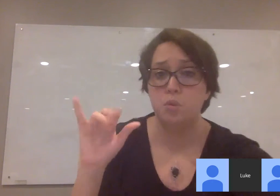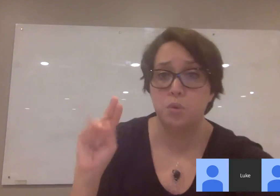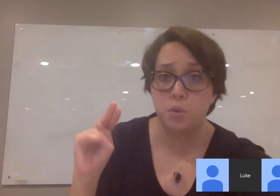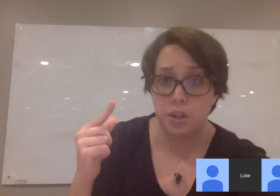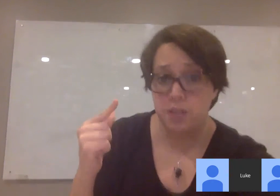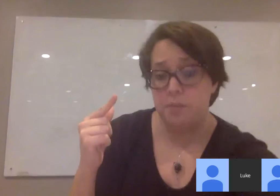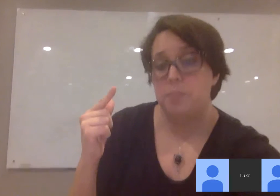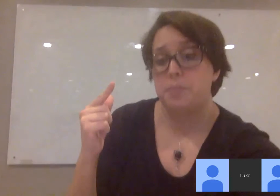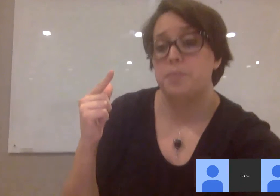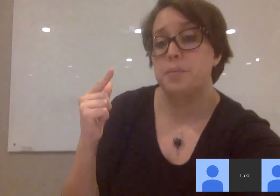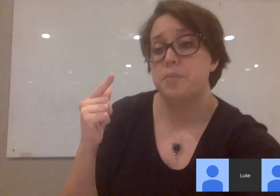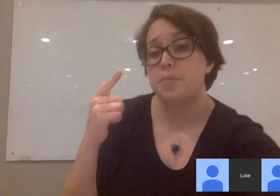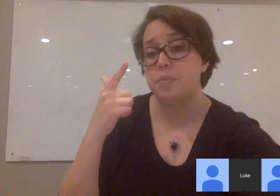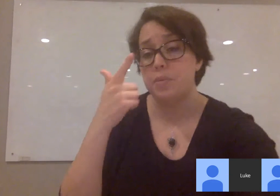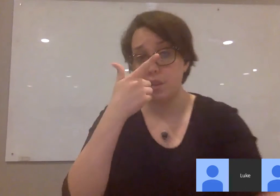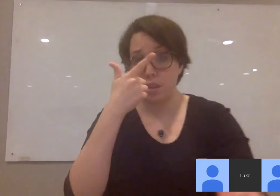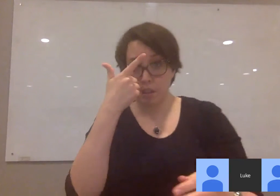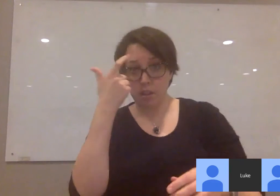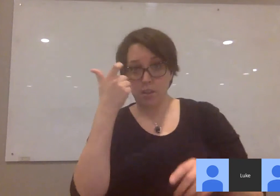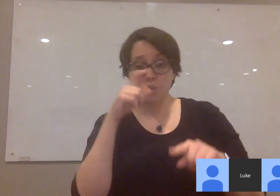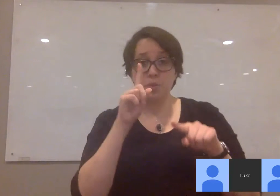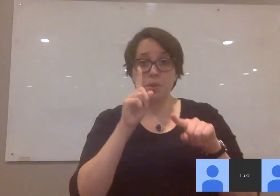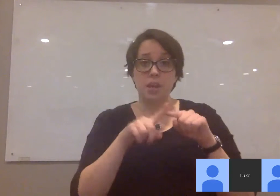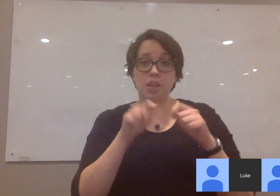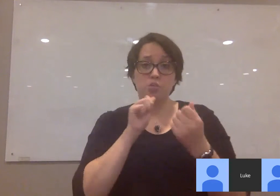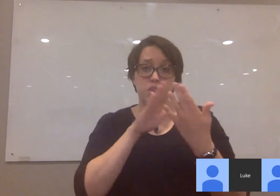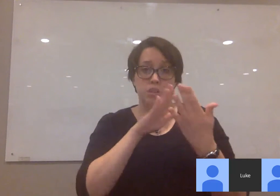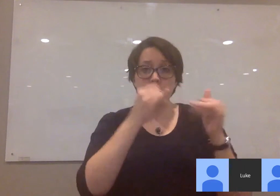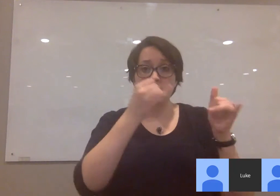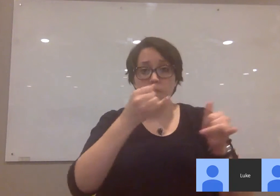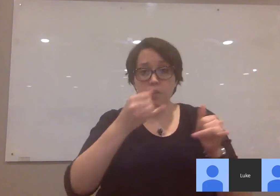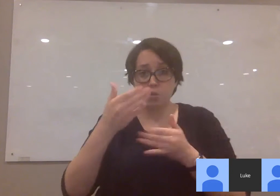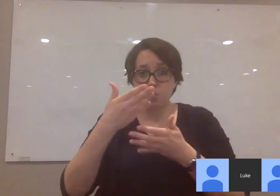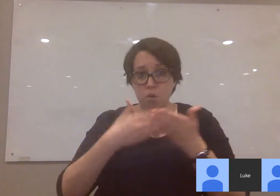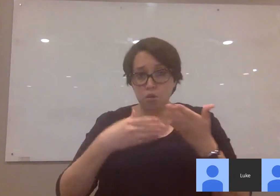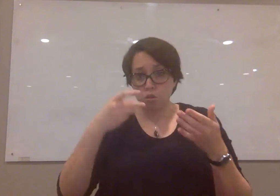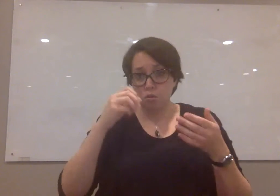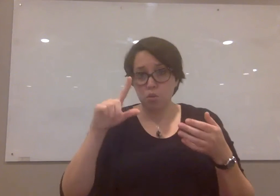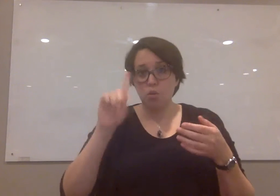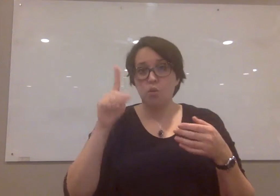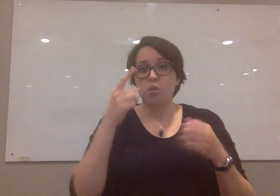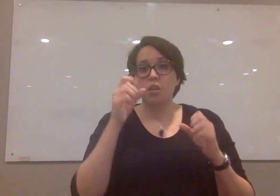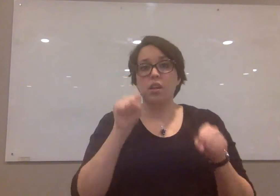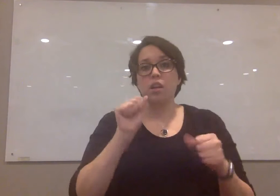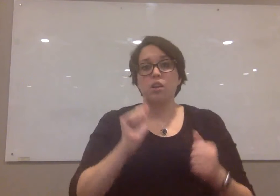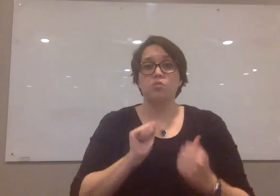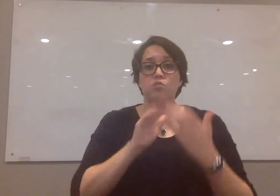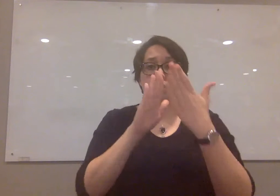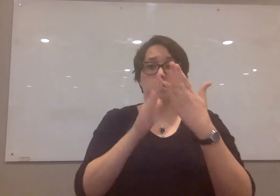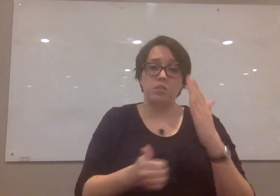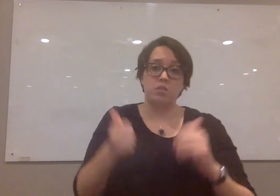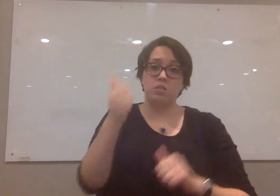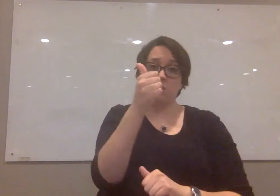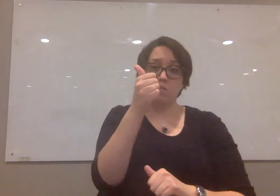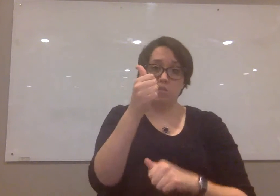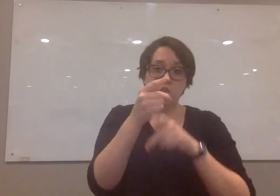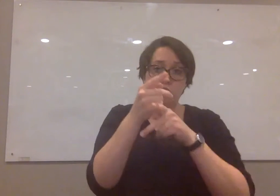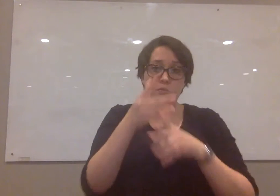Because you can't address the individual elements of the pool, you can only address the actual supervisor of the pool that would distribute work. If we